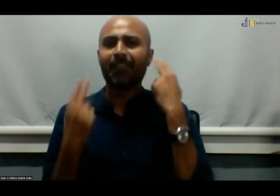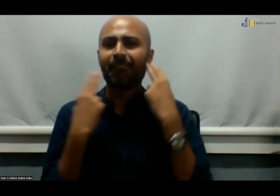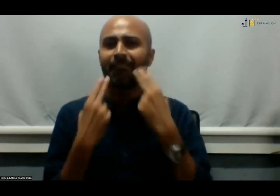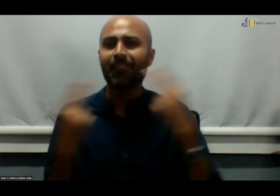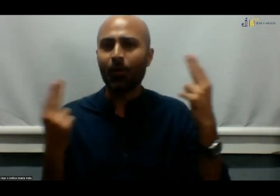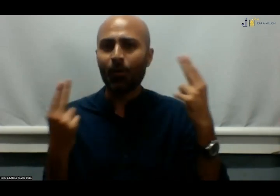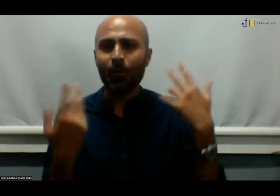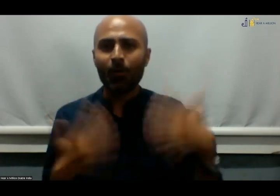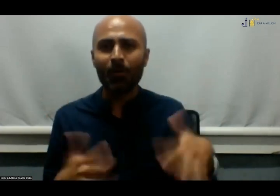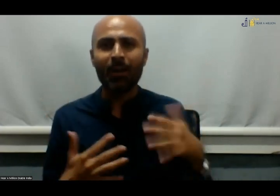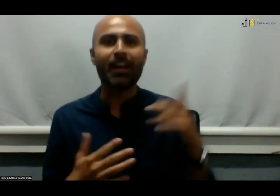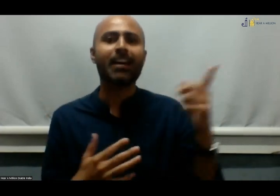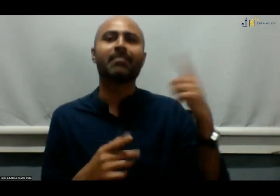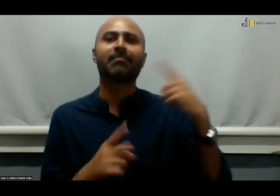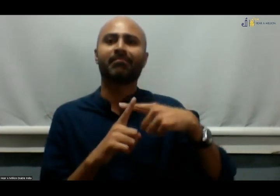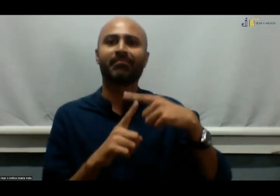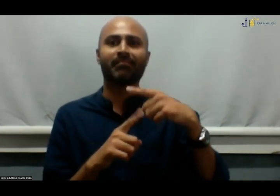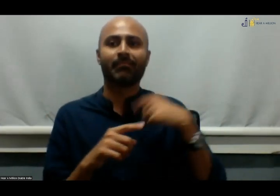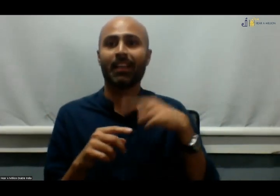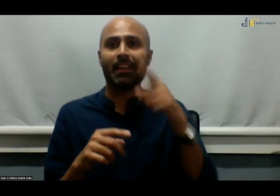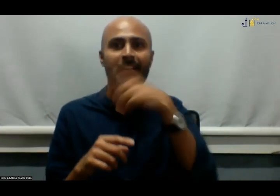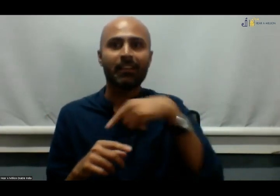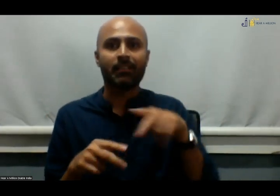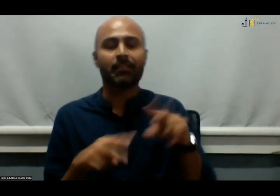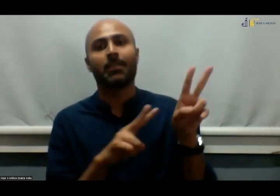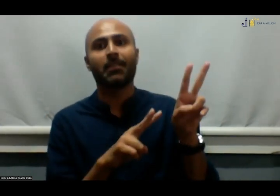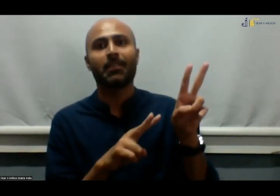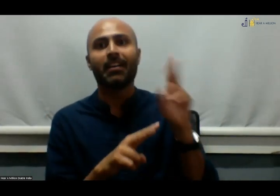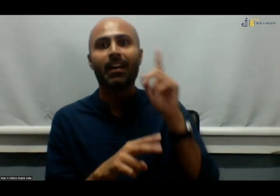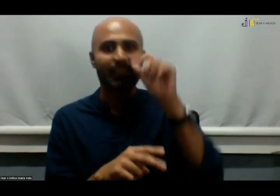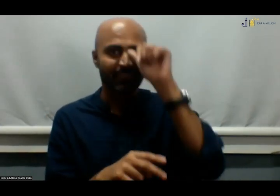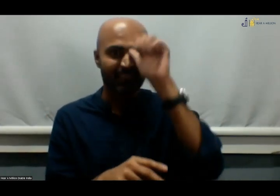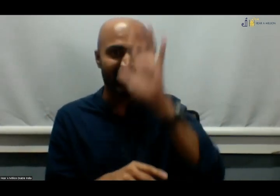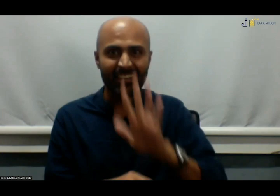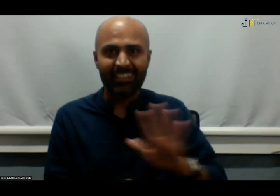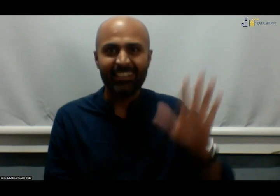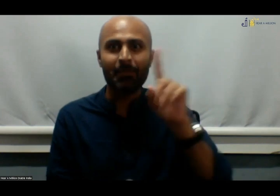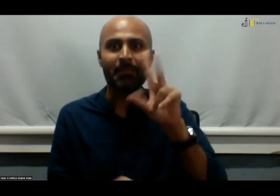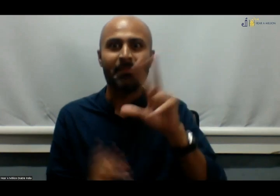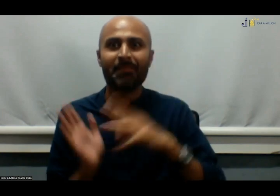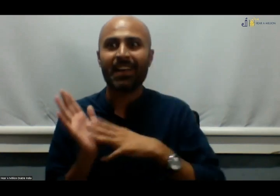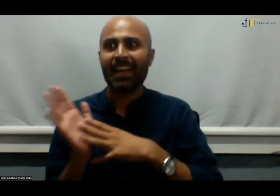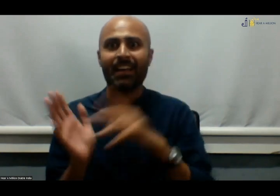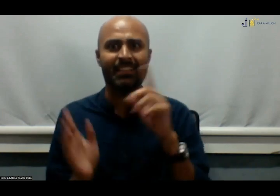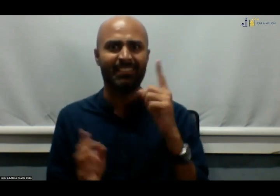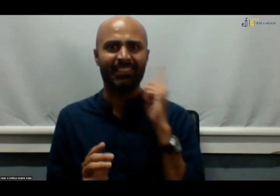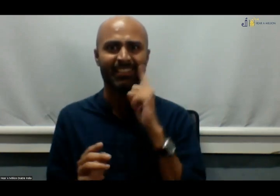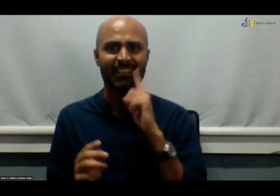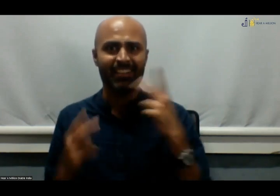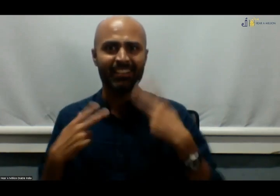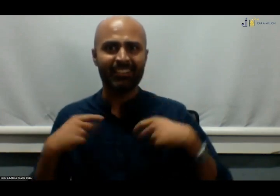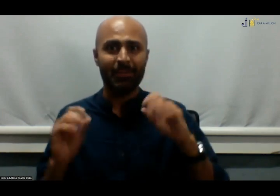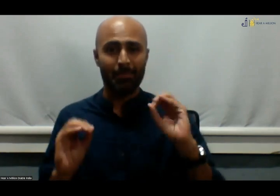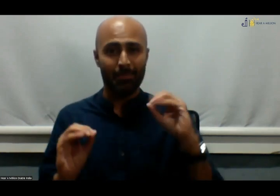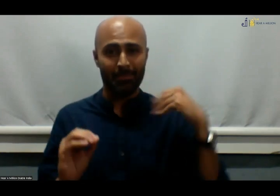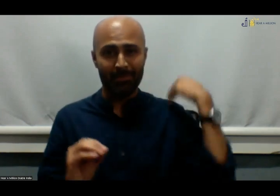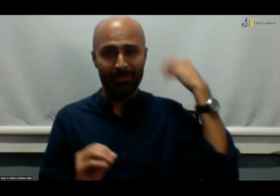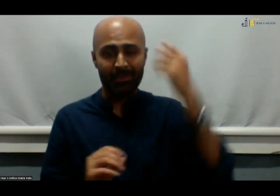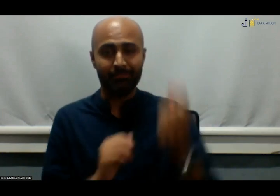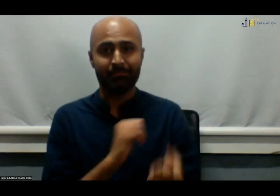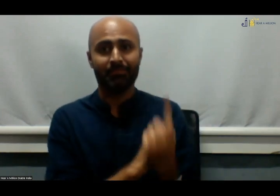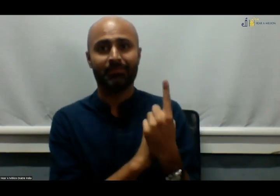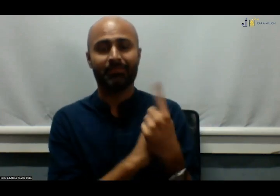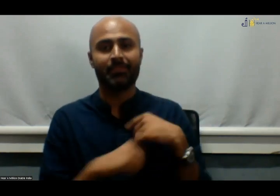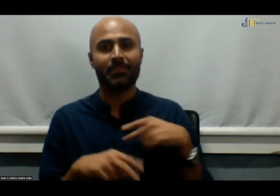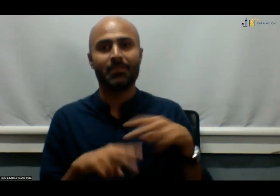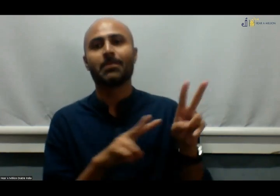I cherish all those memories. She was a well-known person in the deaf community of India, and she was one